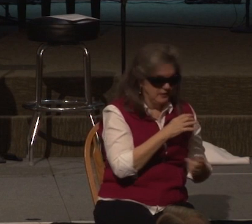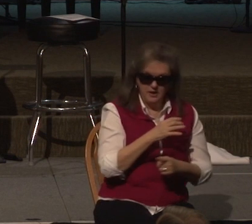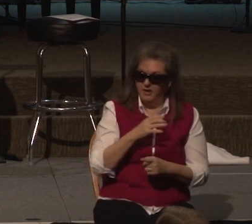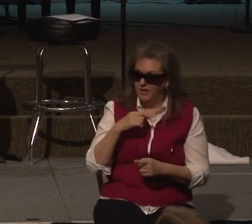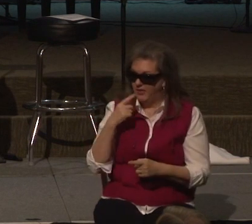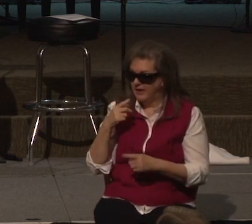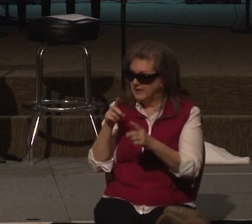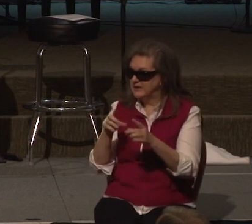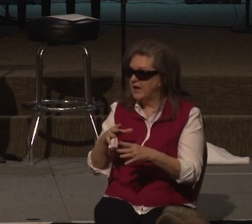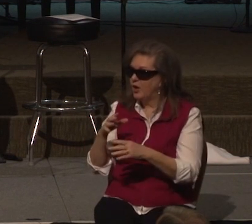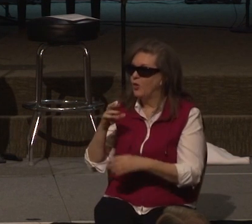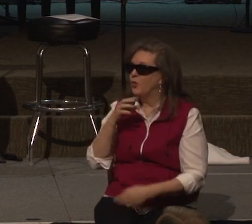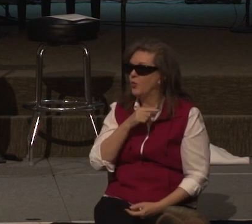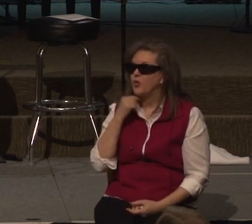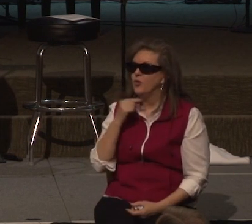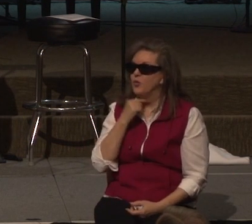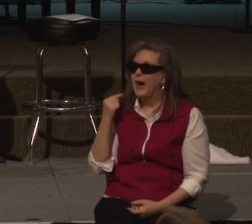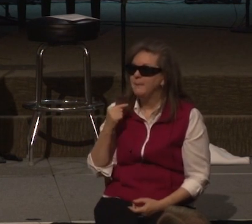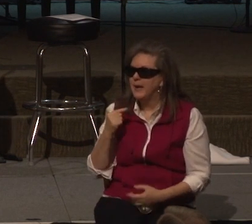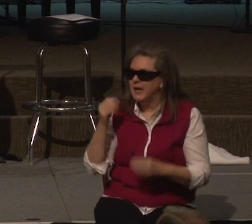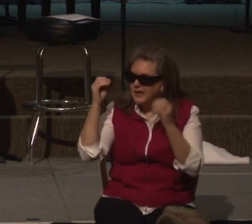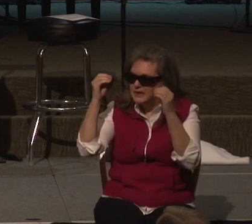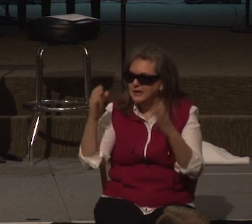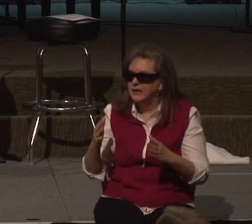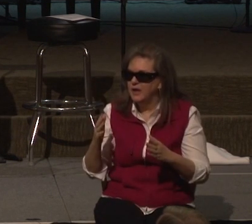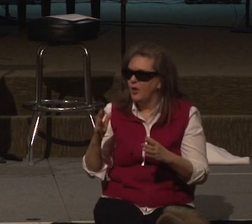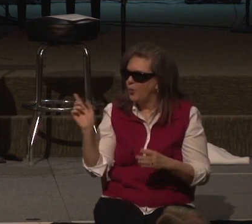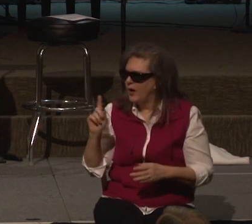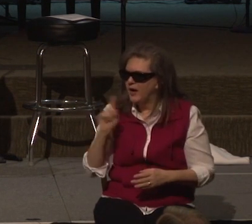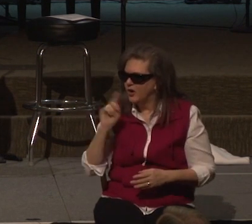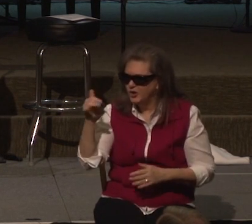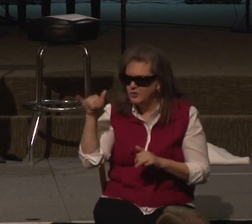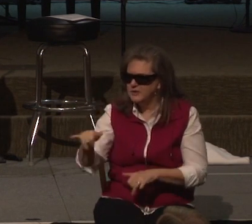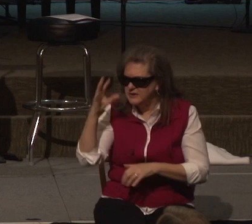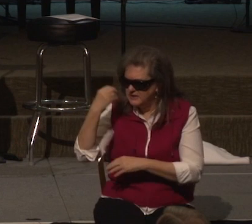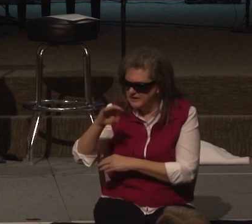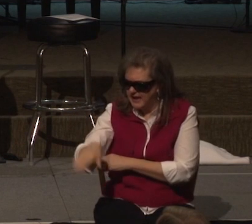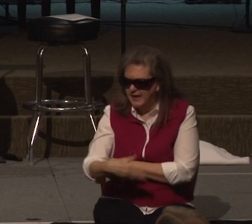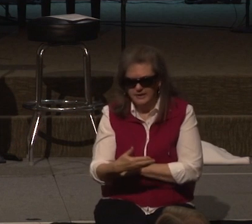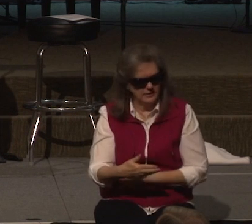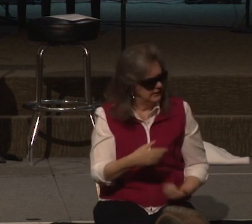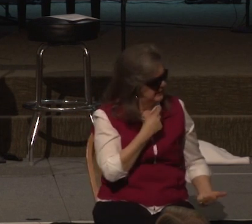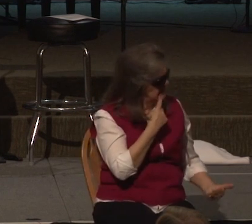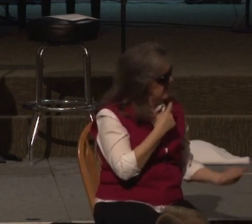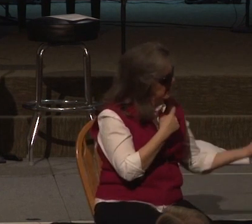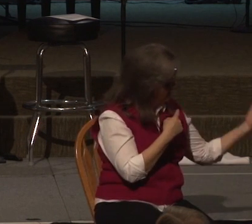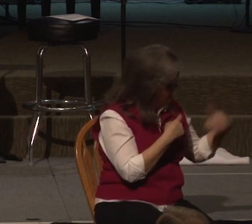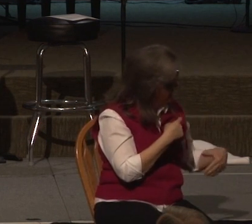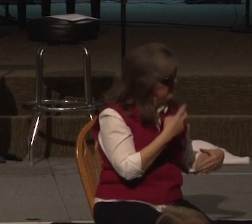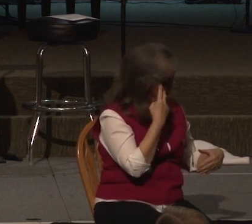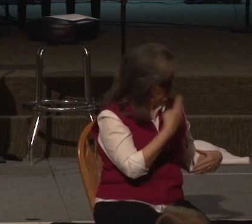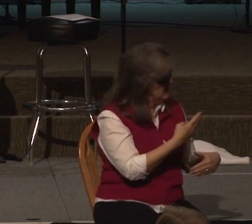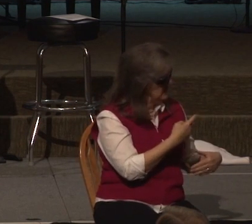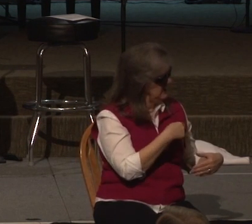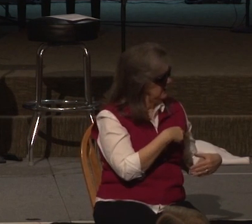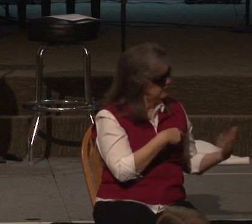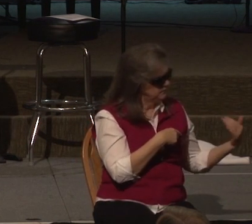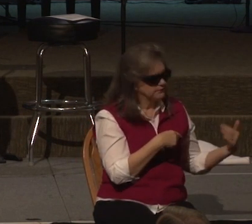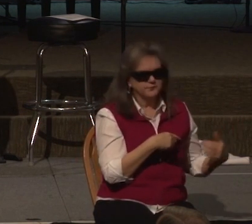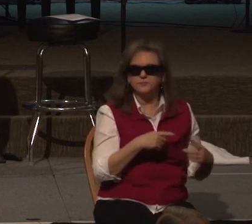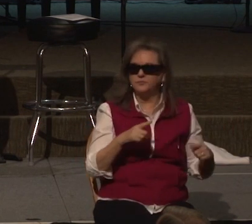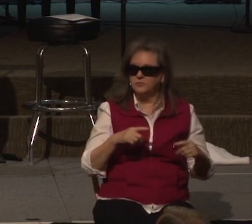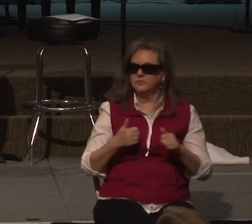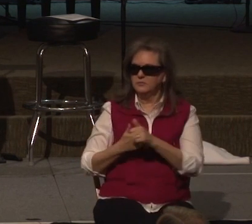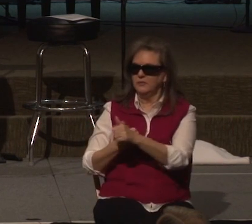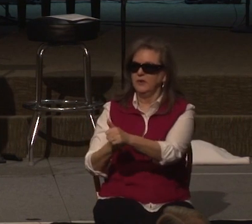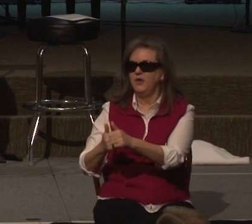said to him, Rabbi, which means teacher, where are you staying? He said to them, come and you will see. So they